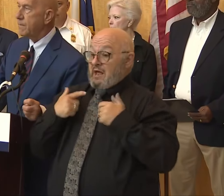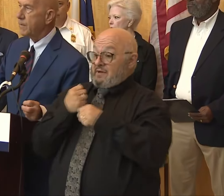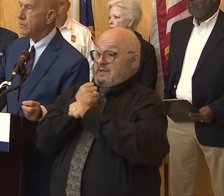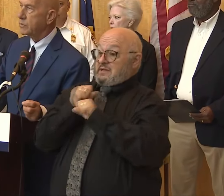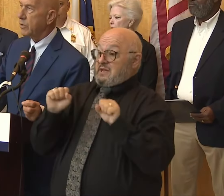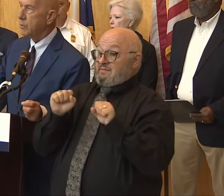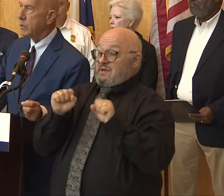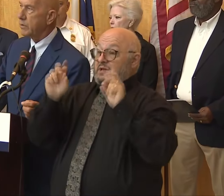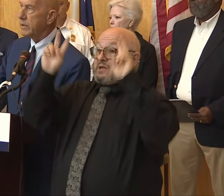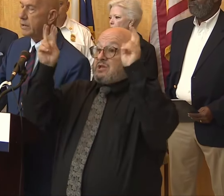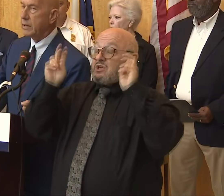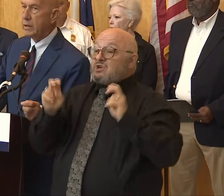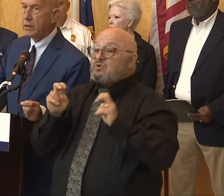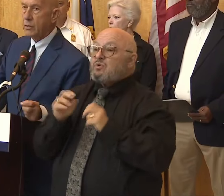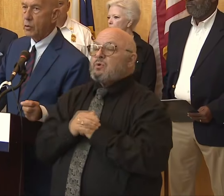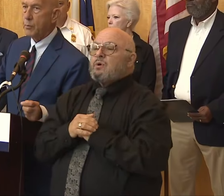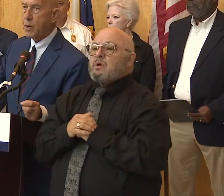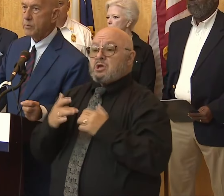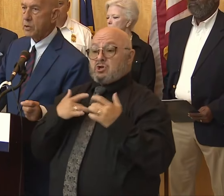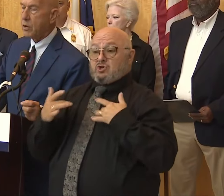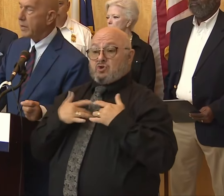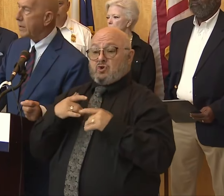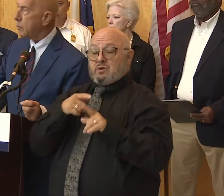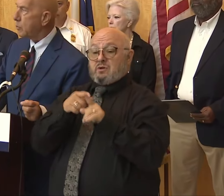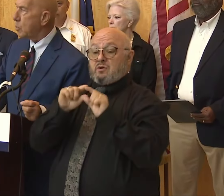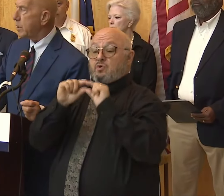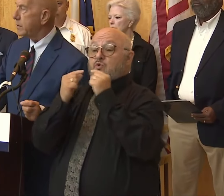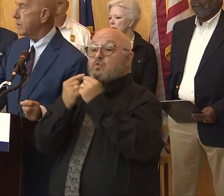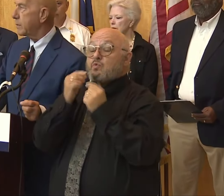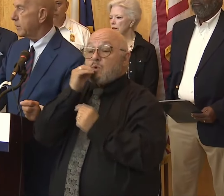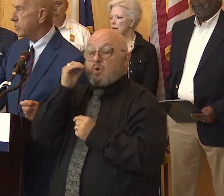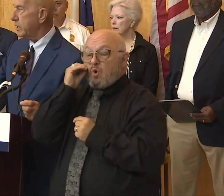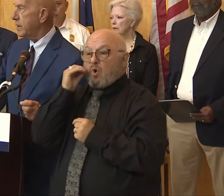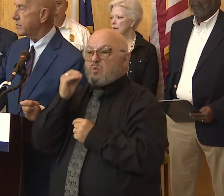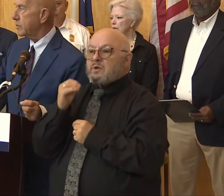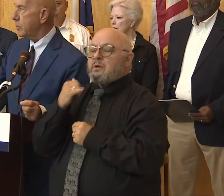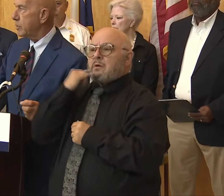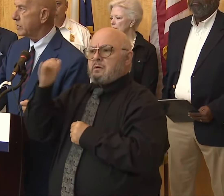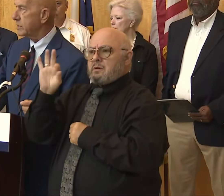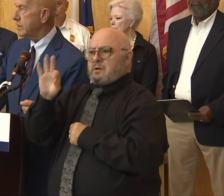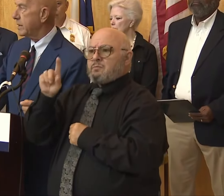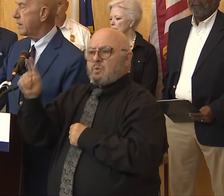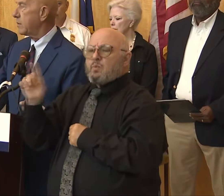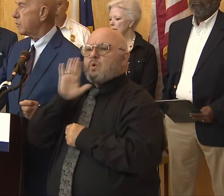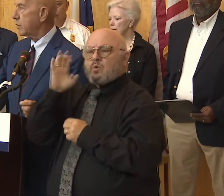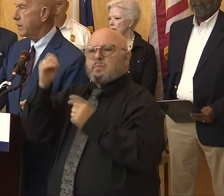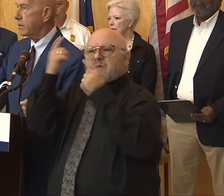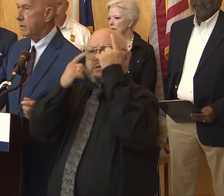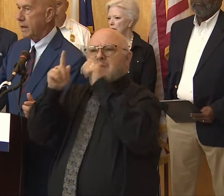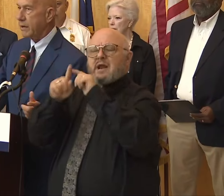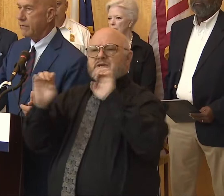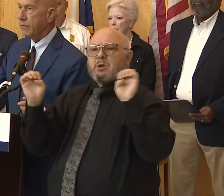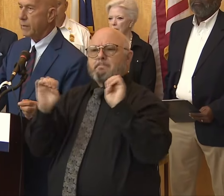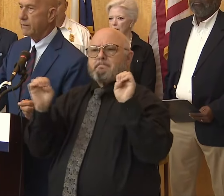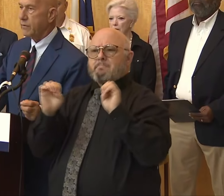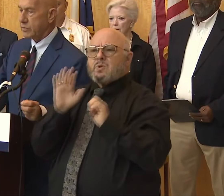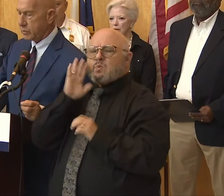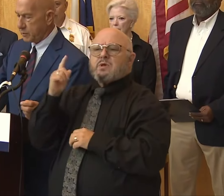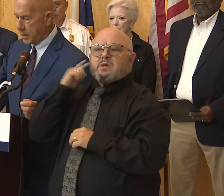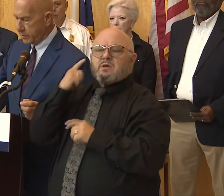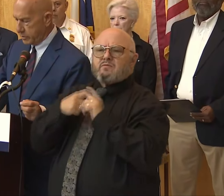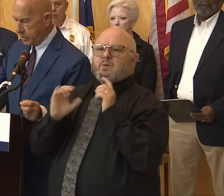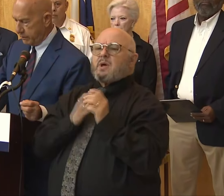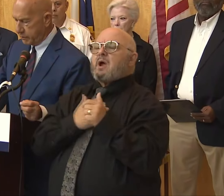issue concerning one of the group homes, call 911. It'll be treated as an emergency. We'll hear later from our